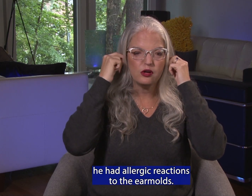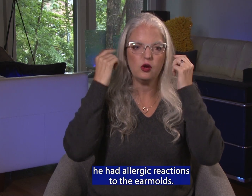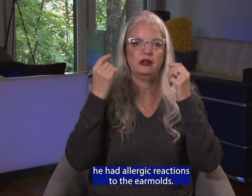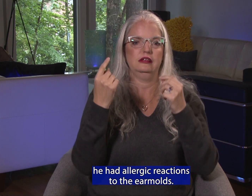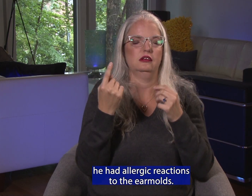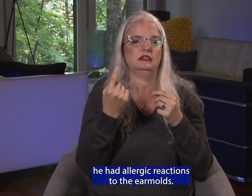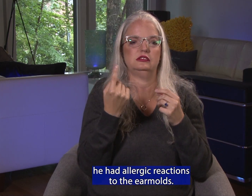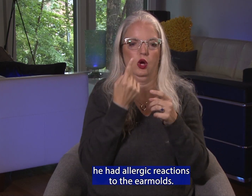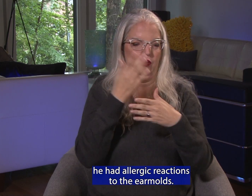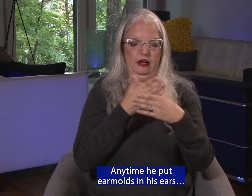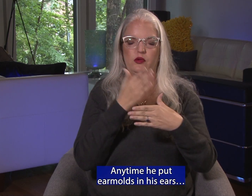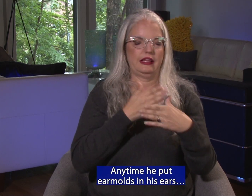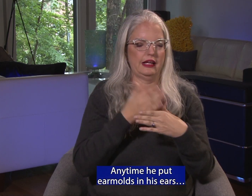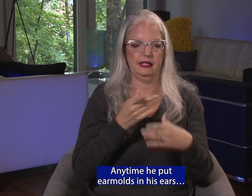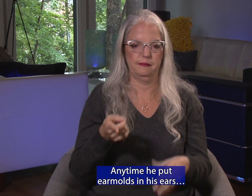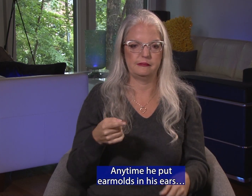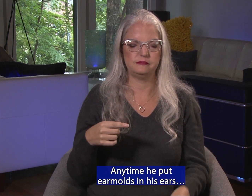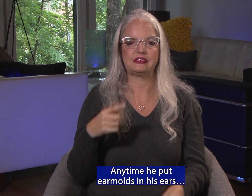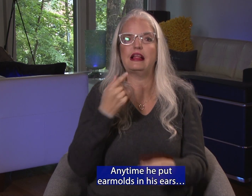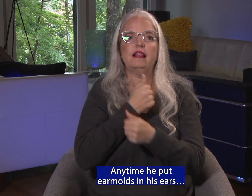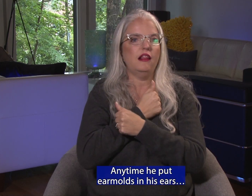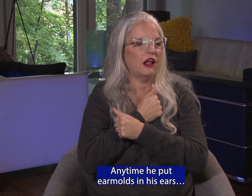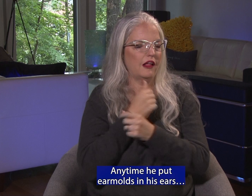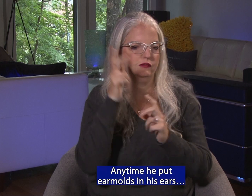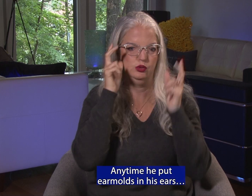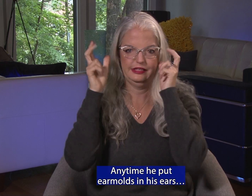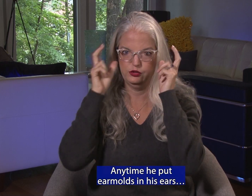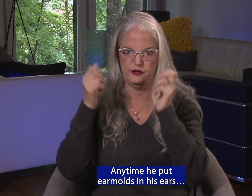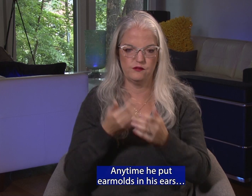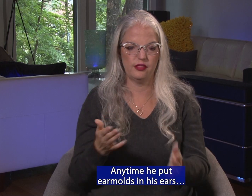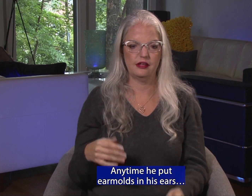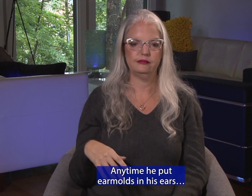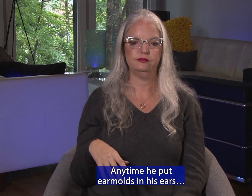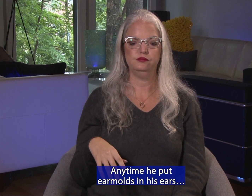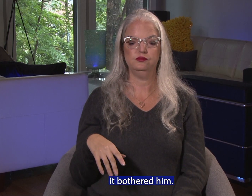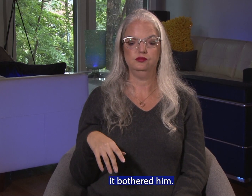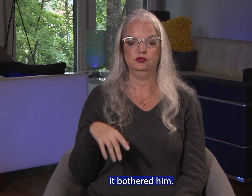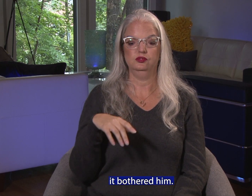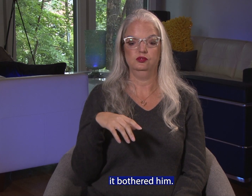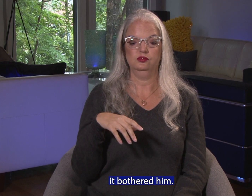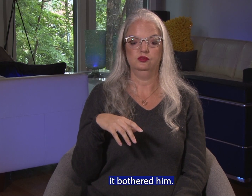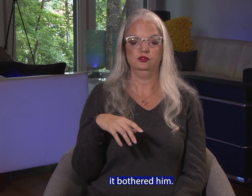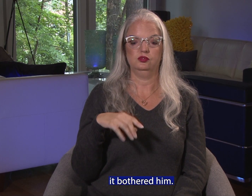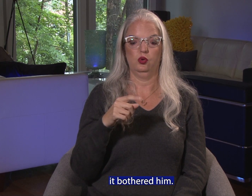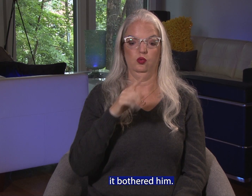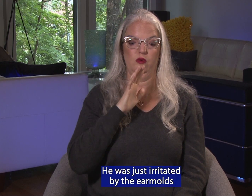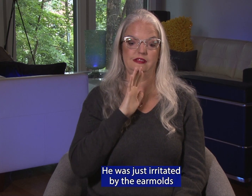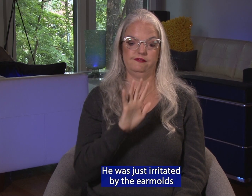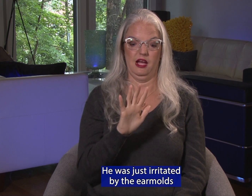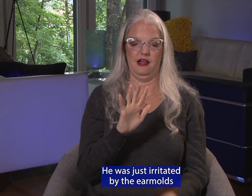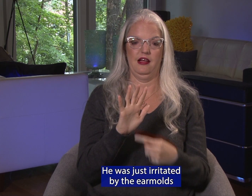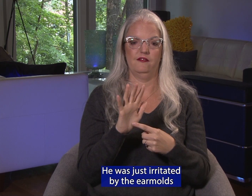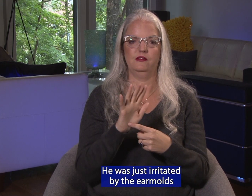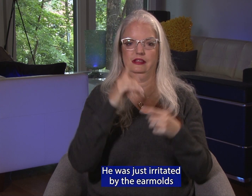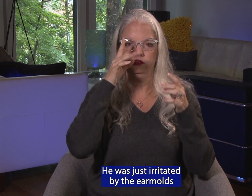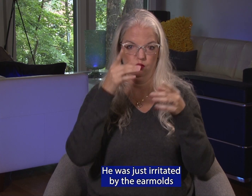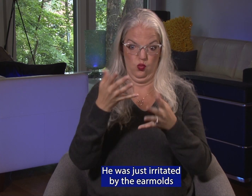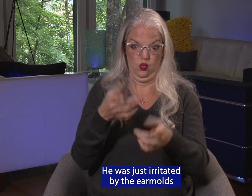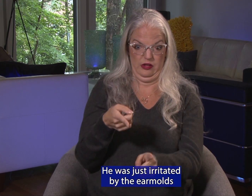molds. Anytime he put ear molds in his ears, it bothered him. He just was irritated by the ear molds, but he